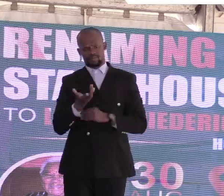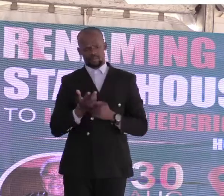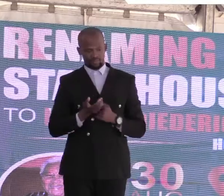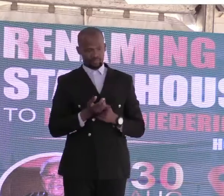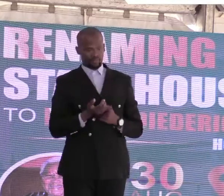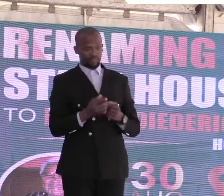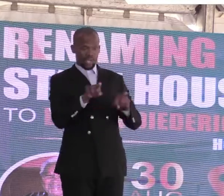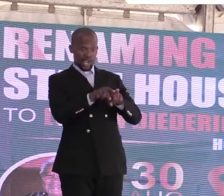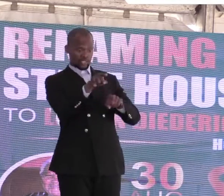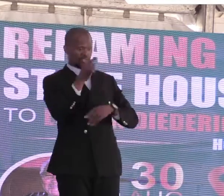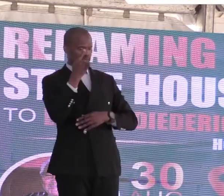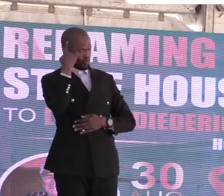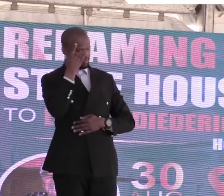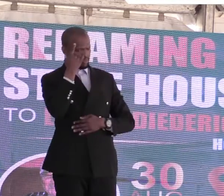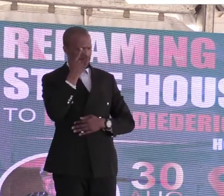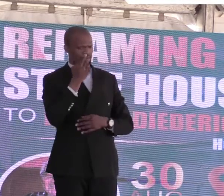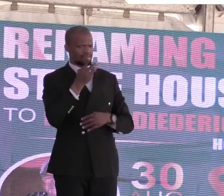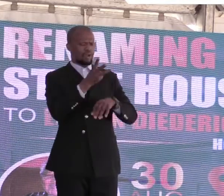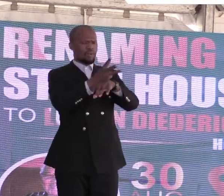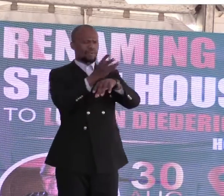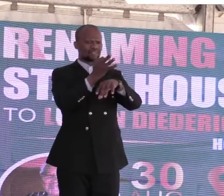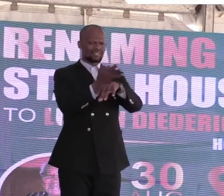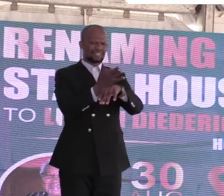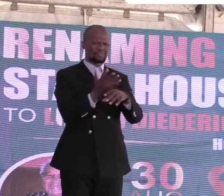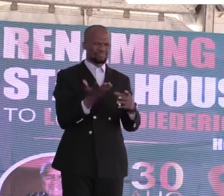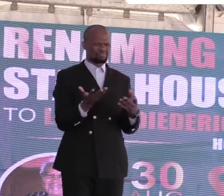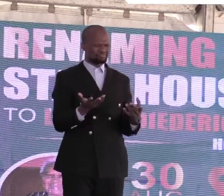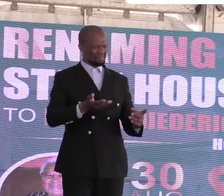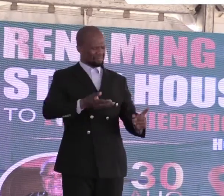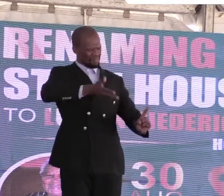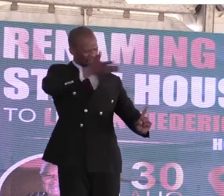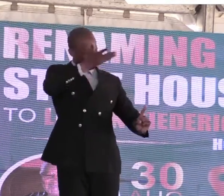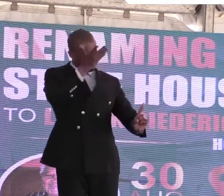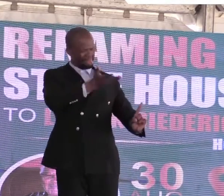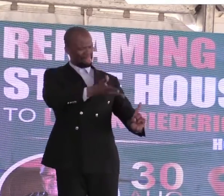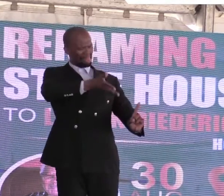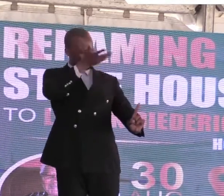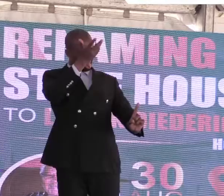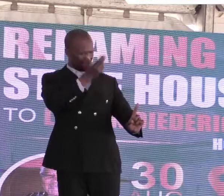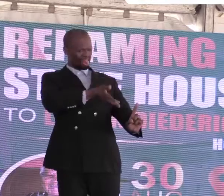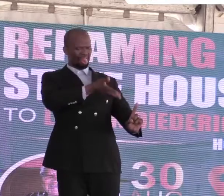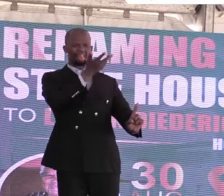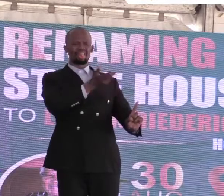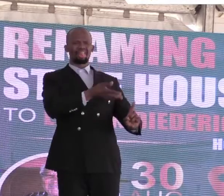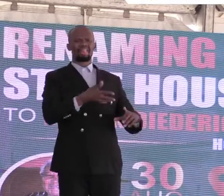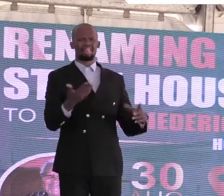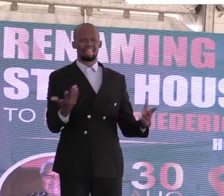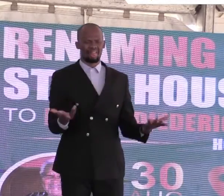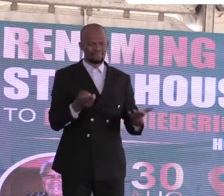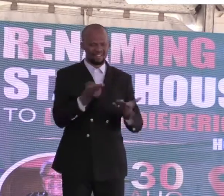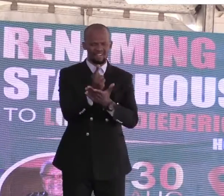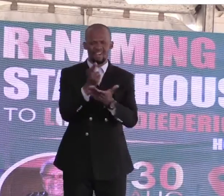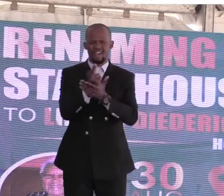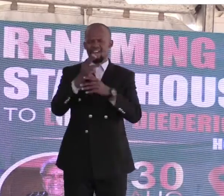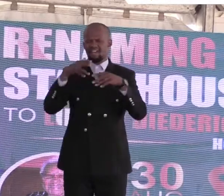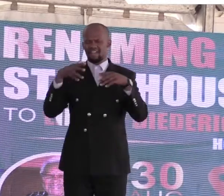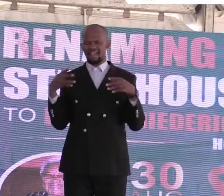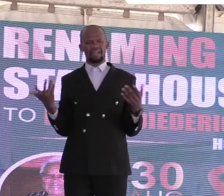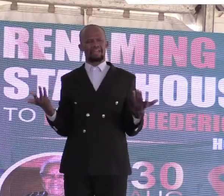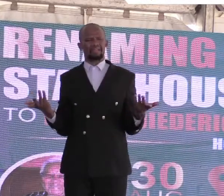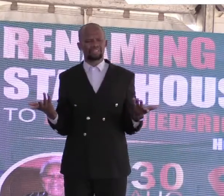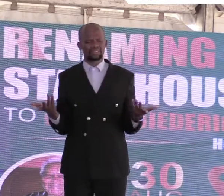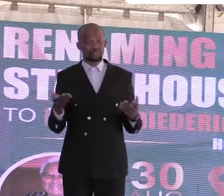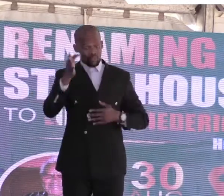As you would imagine, our parents were treated as second-class citizens at the time with no rights in the eyes of